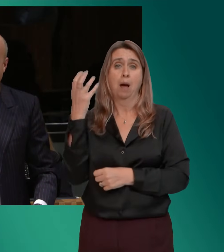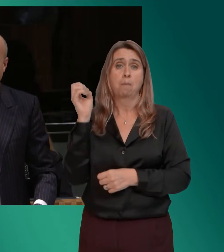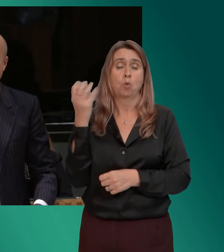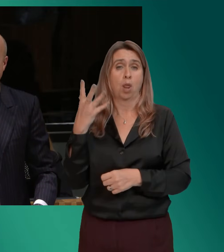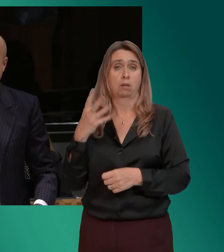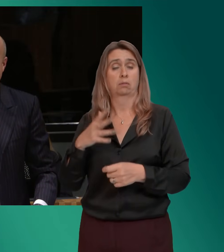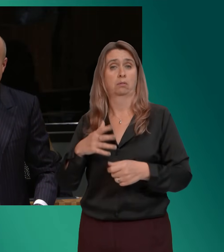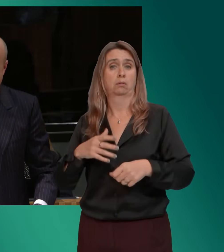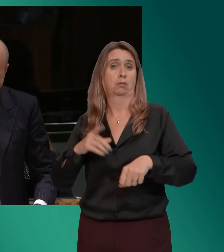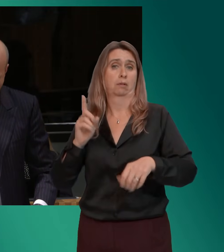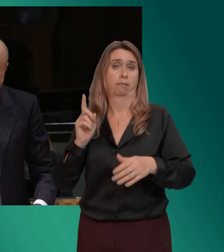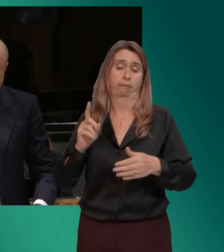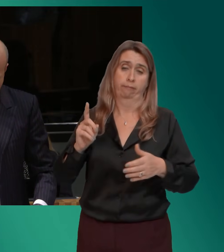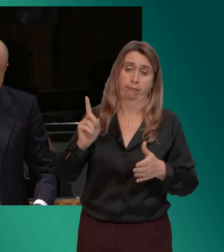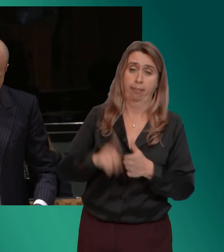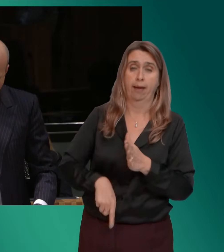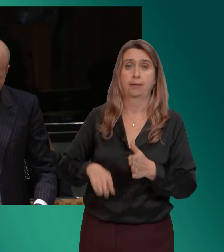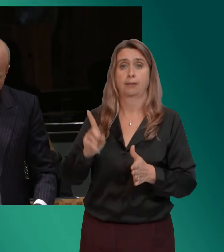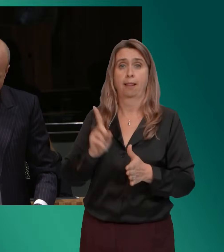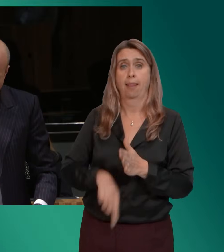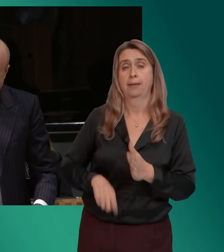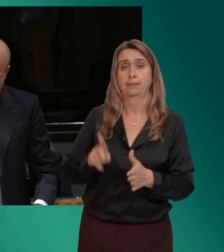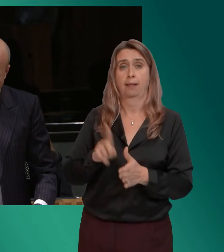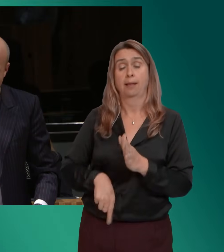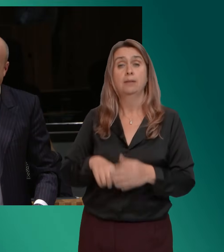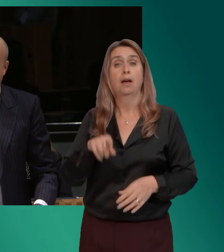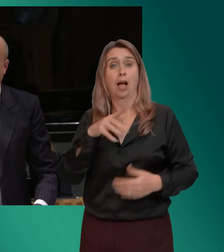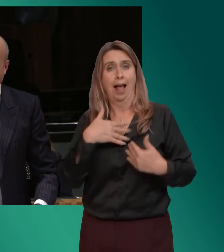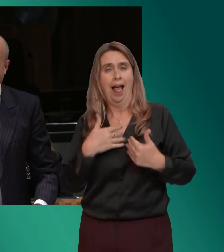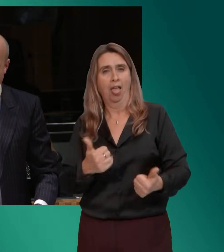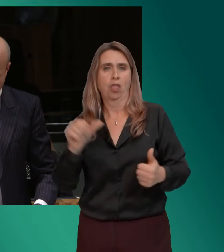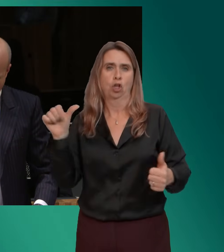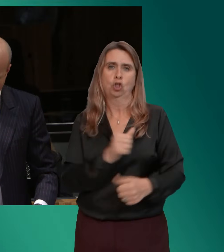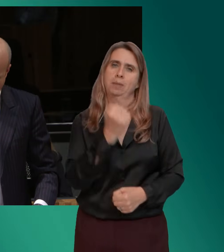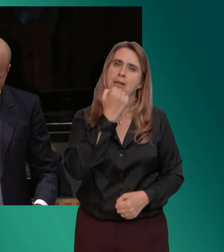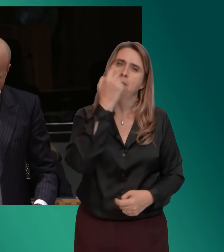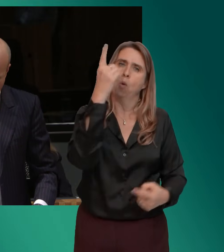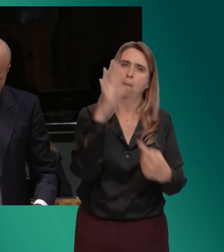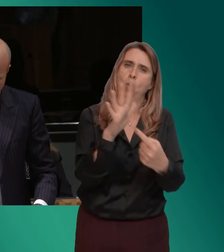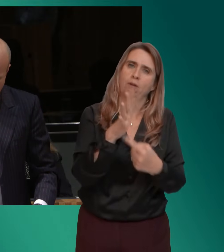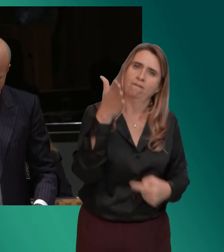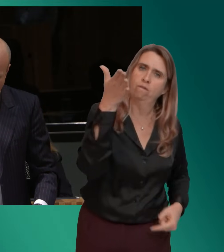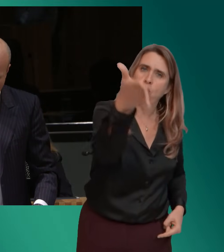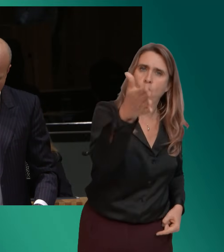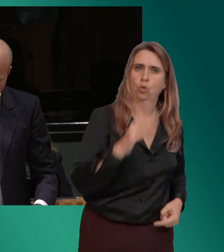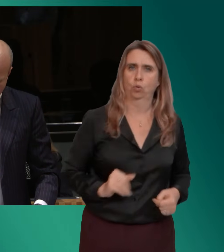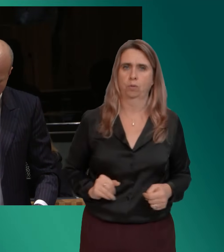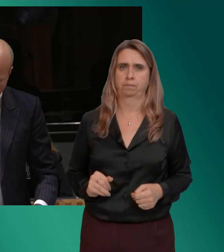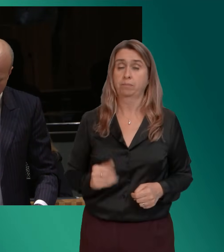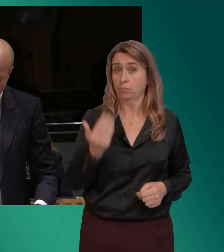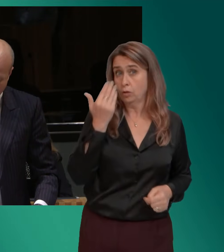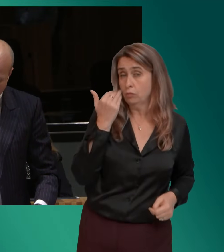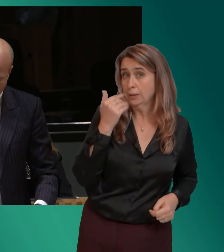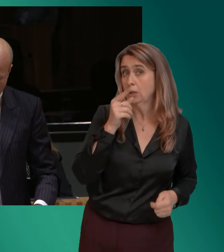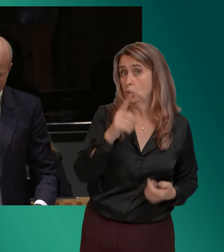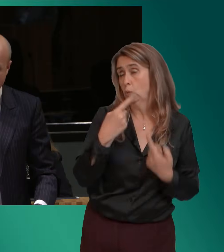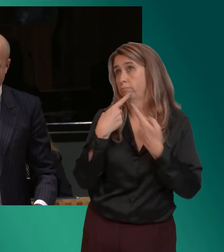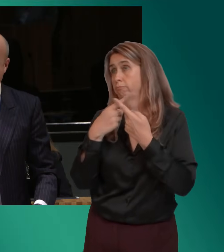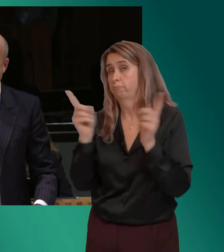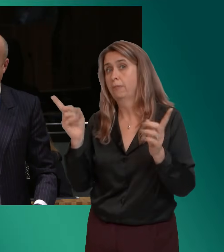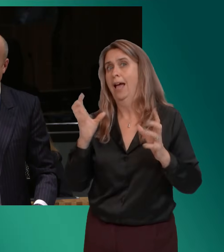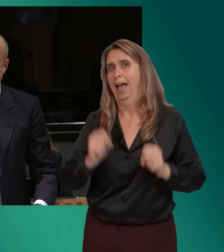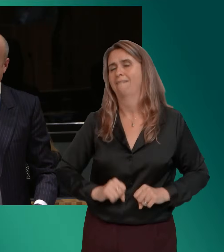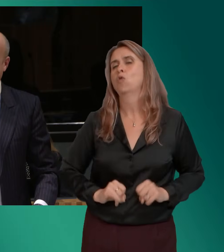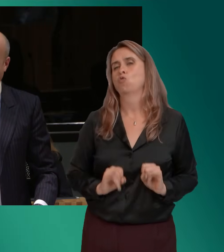targets are consistently missed. Health should be your top priority, and you recently acknowledged this in the Chamber, that there is an